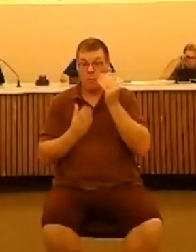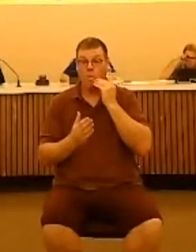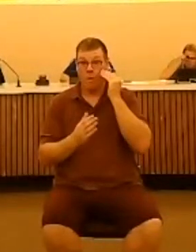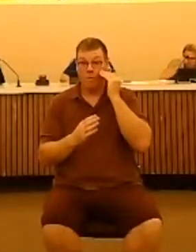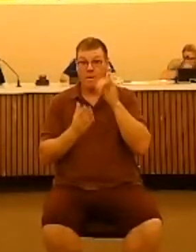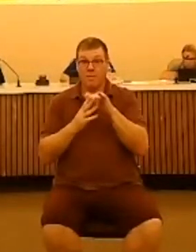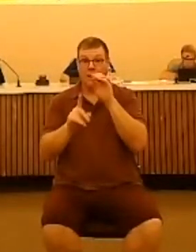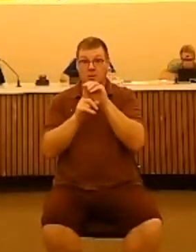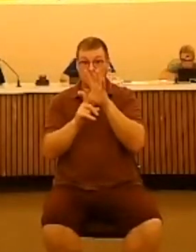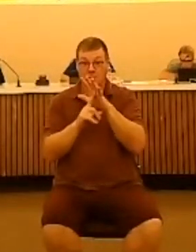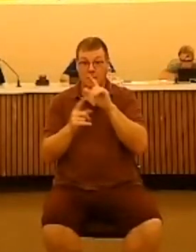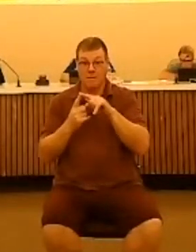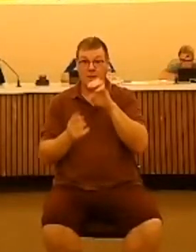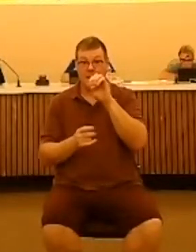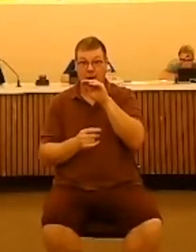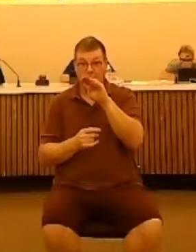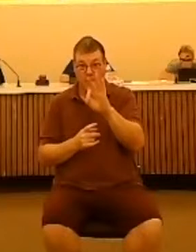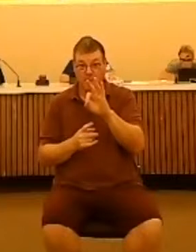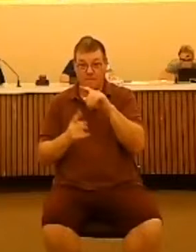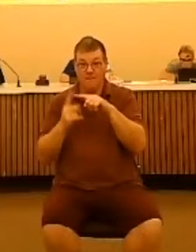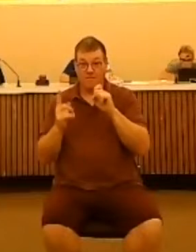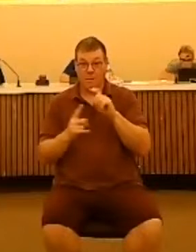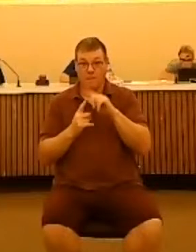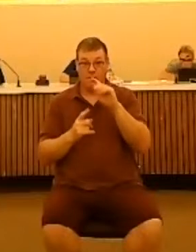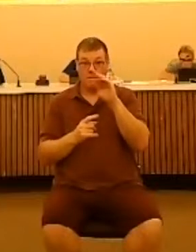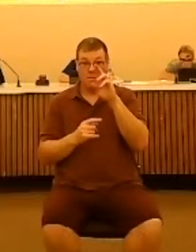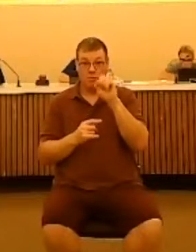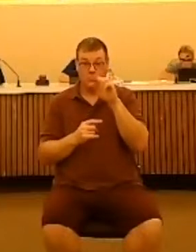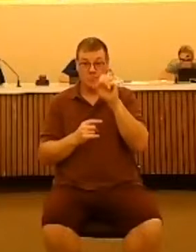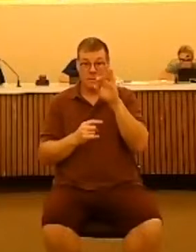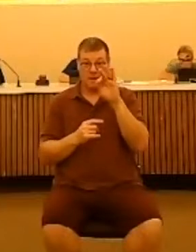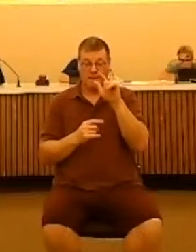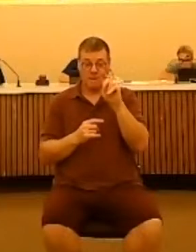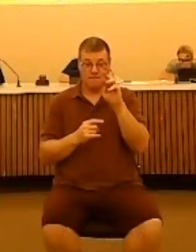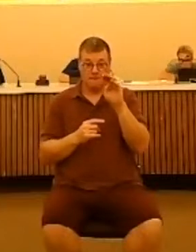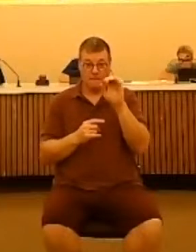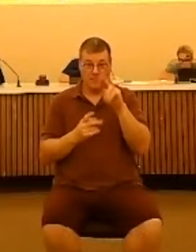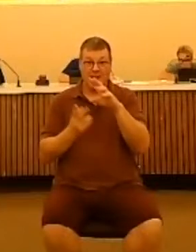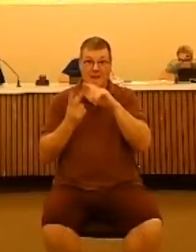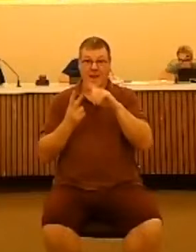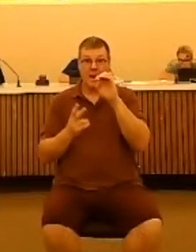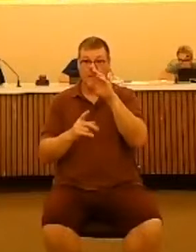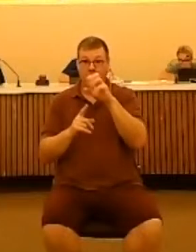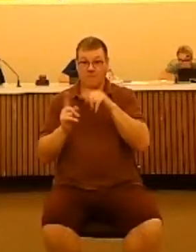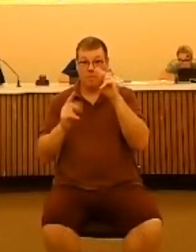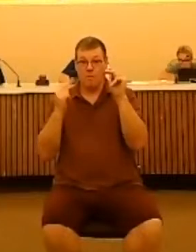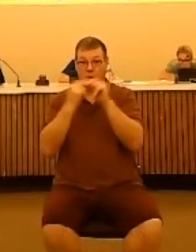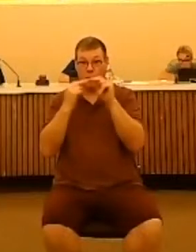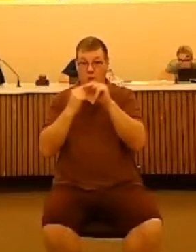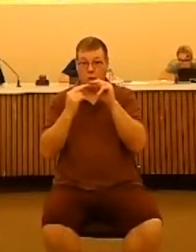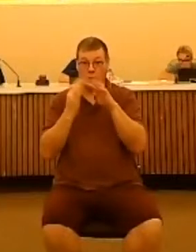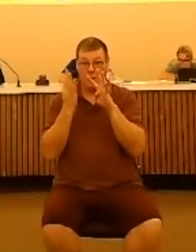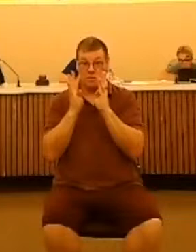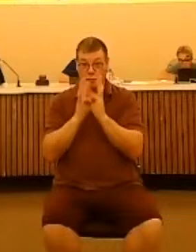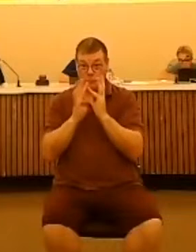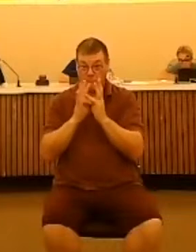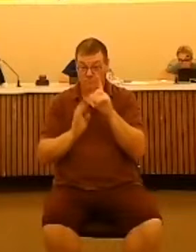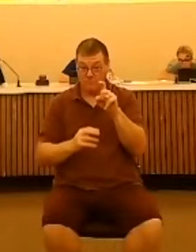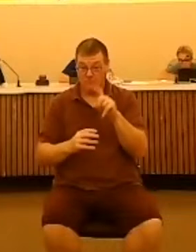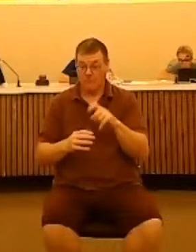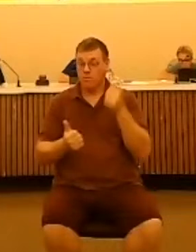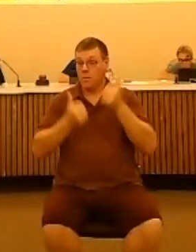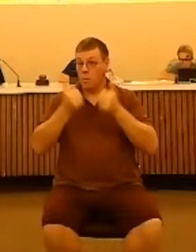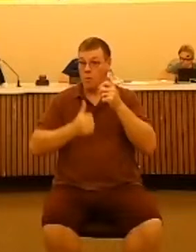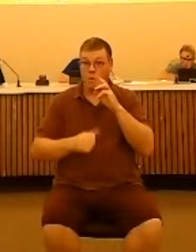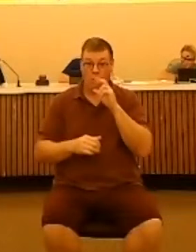that are exposed to both EMF from bulk transmission facilities and emissions from throughway traffic? Whether or not the